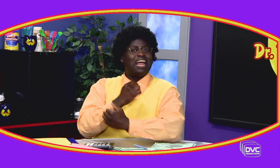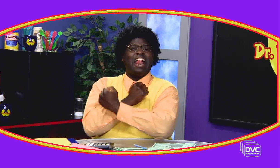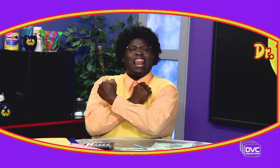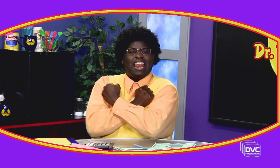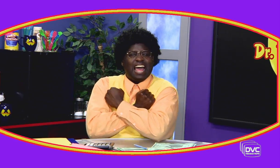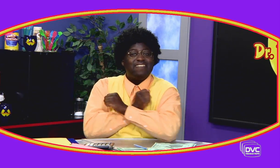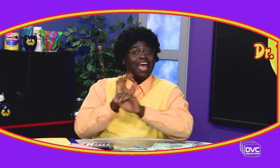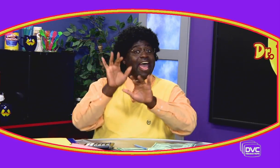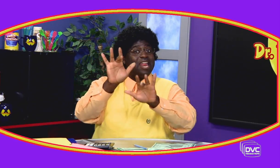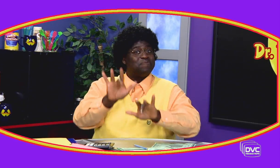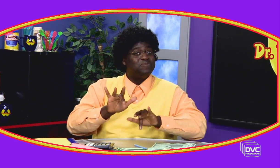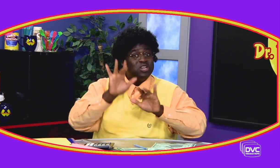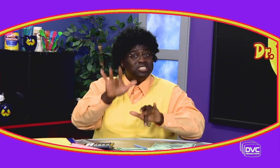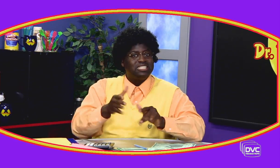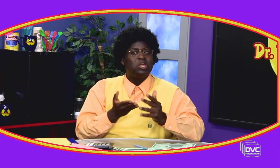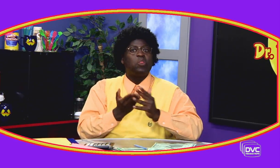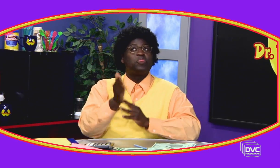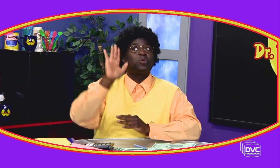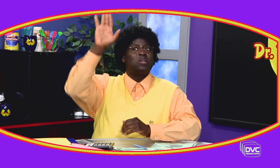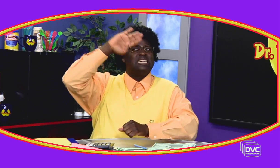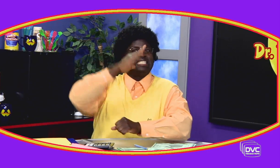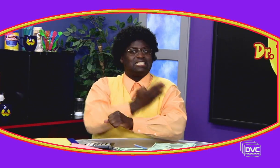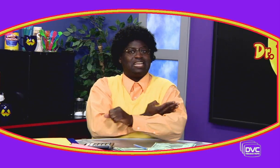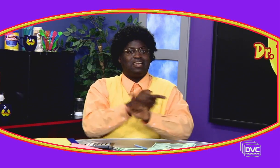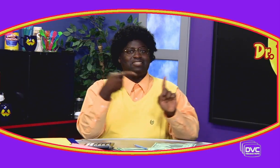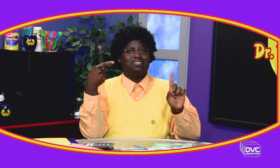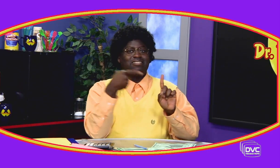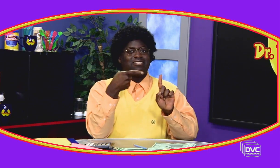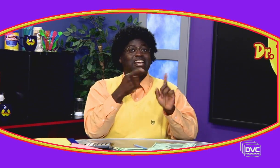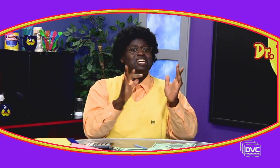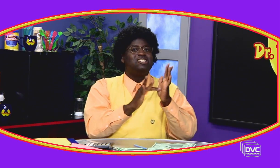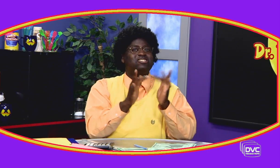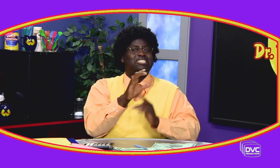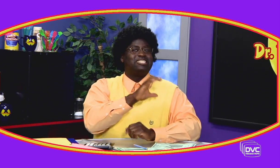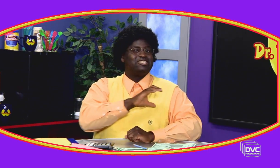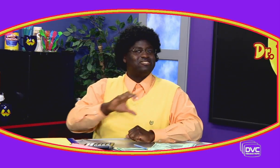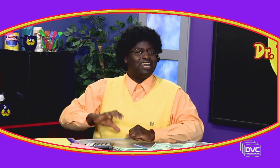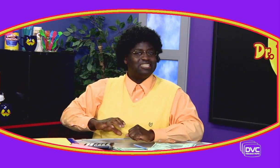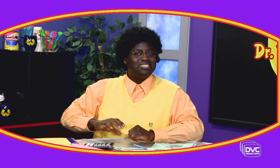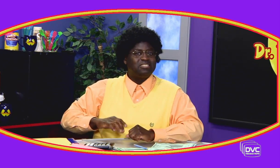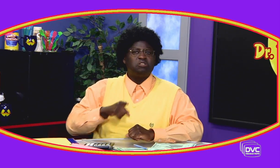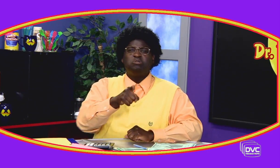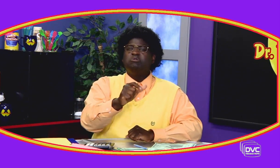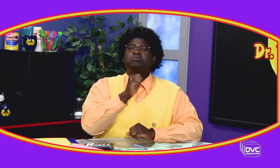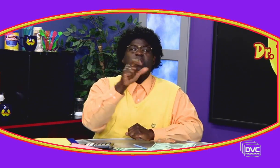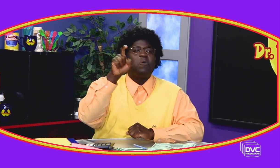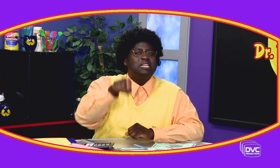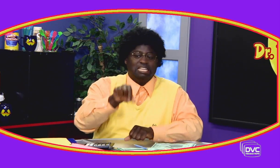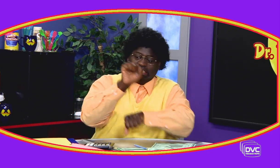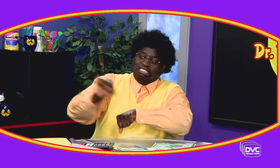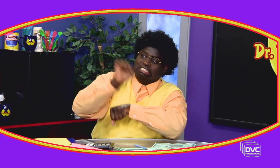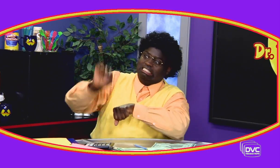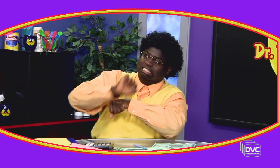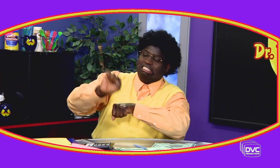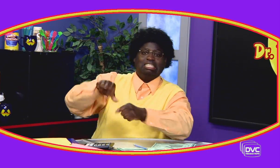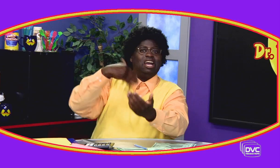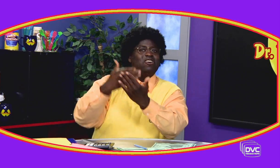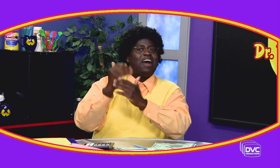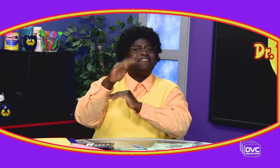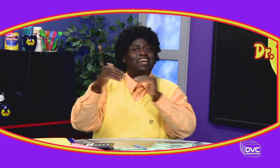grace, love, and mercy through his Son, Jesus Christ. You don't have to work hard to